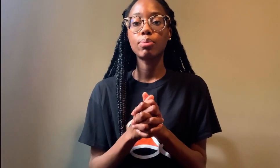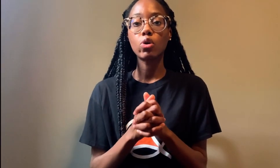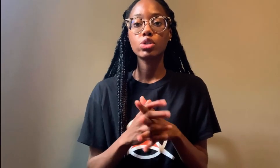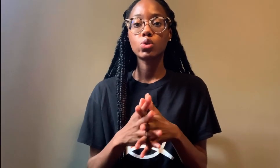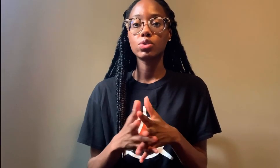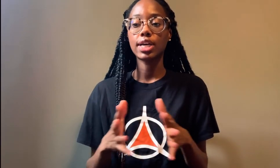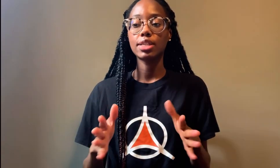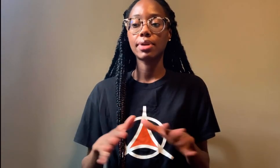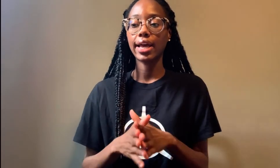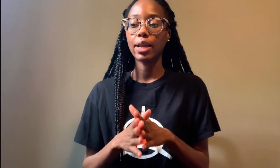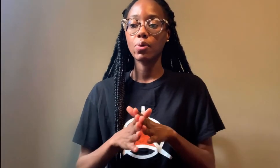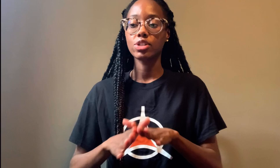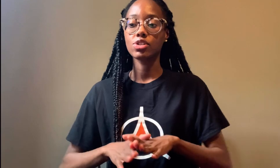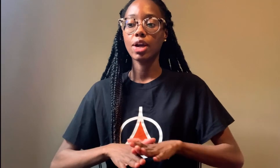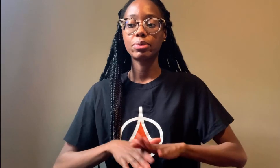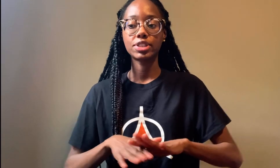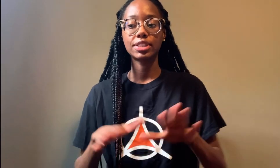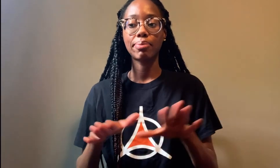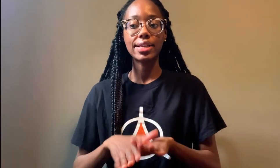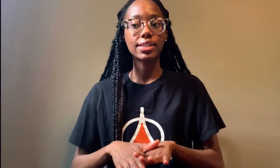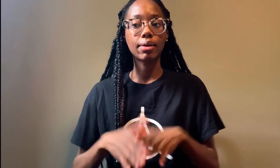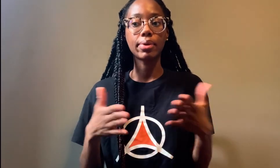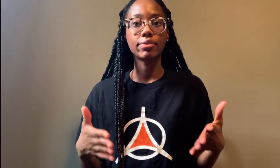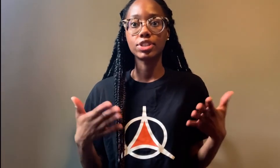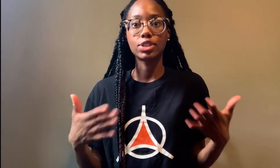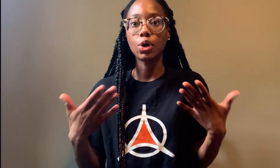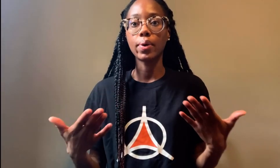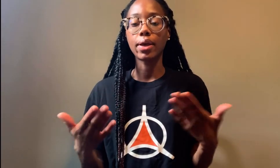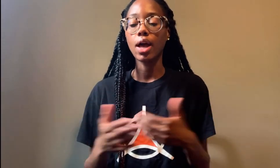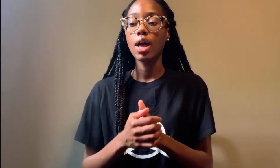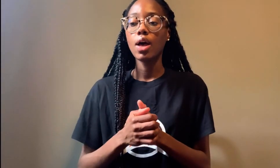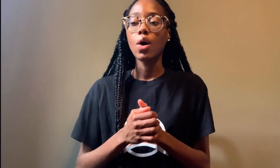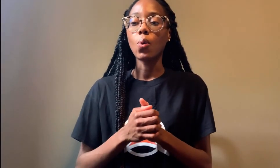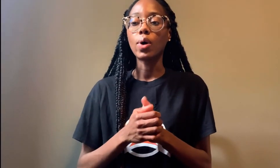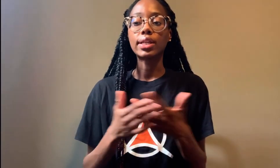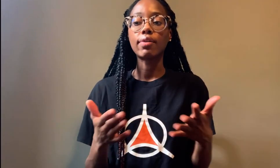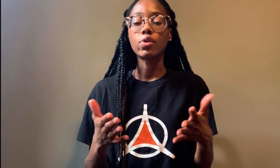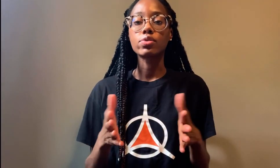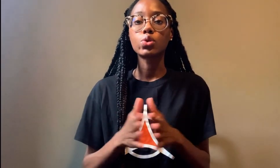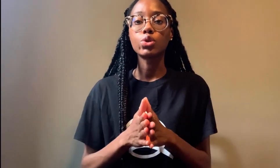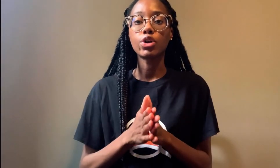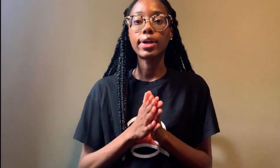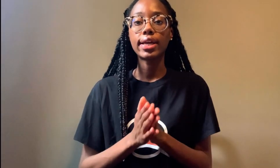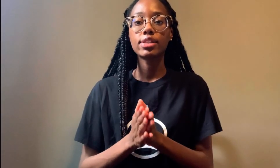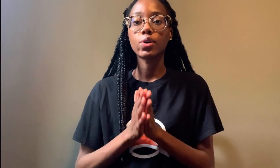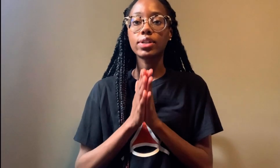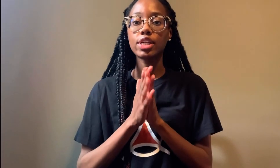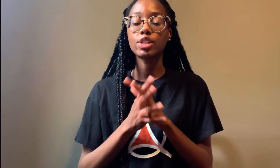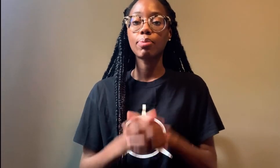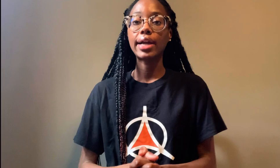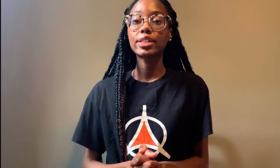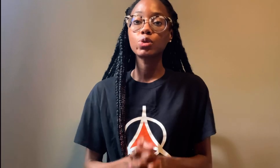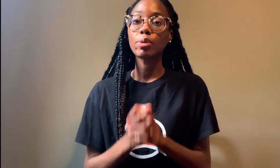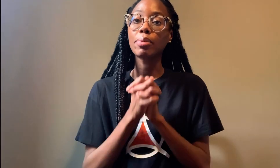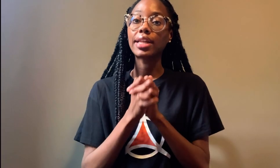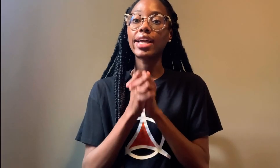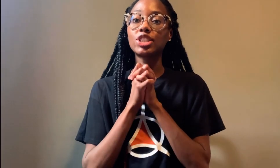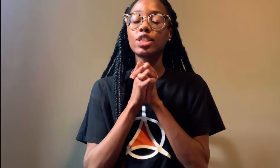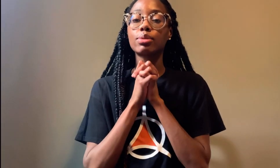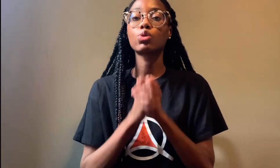more school signs, but I kind of wanted to start with just the basic of it, just knowing what level of school you're in. So continue to practice. Remember, like, share,